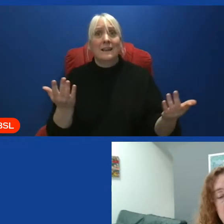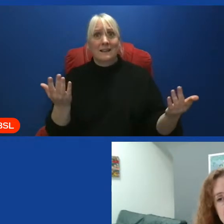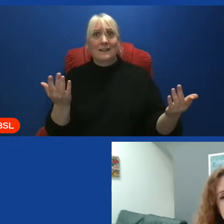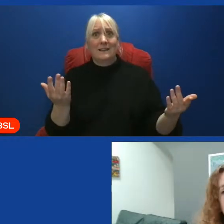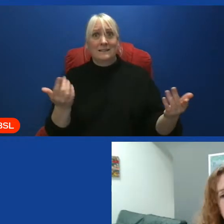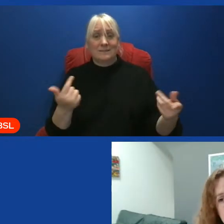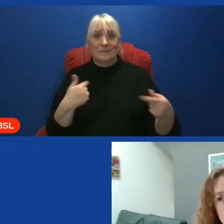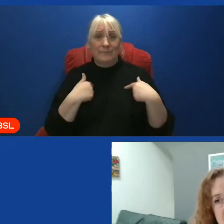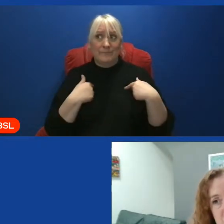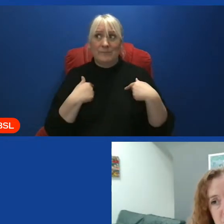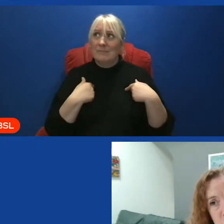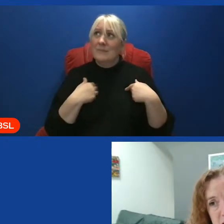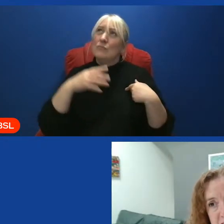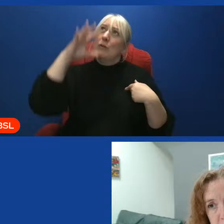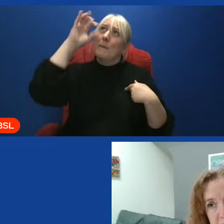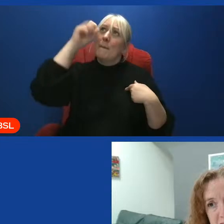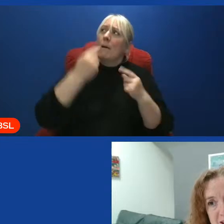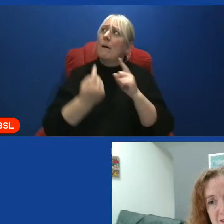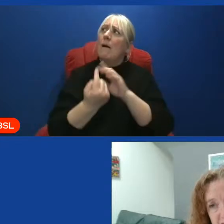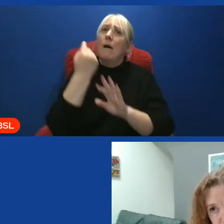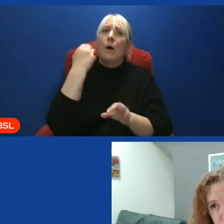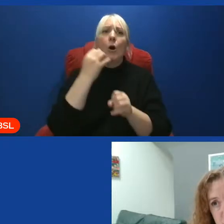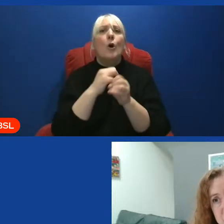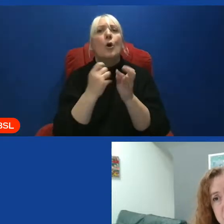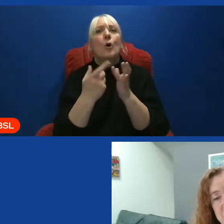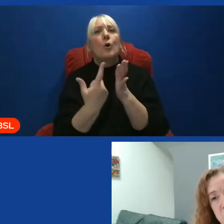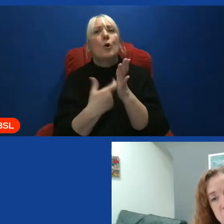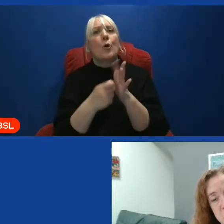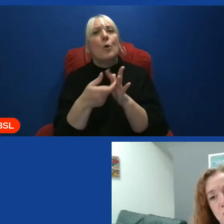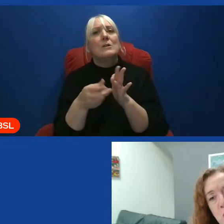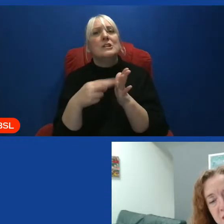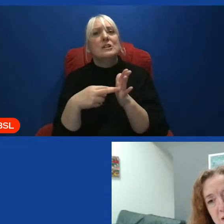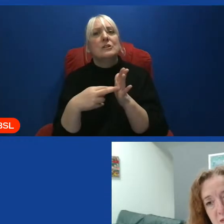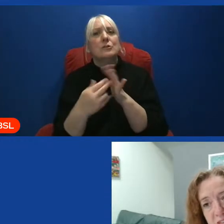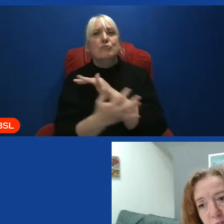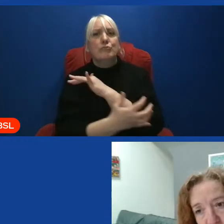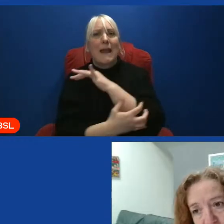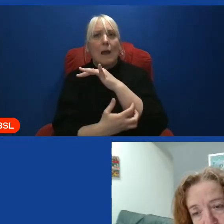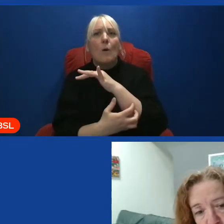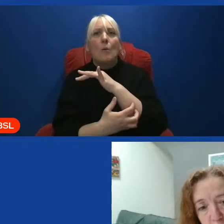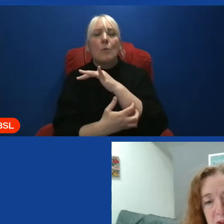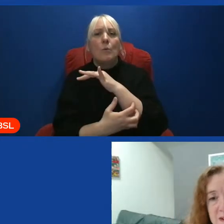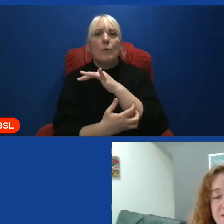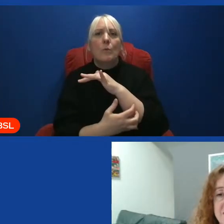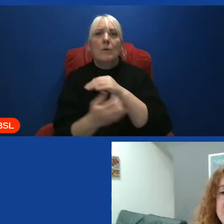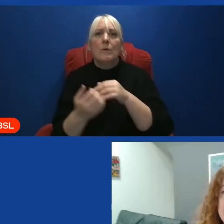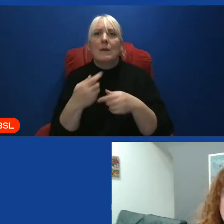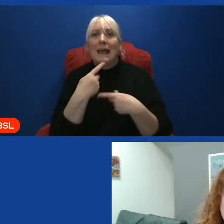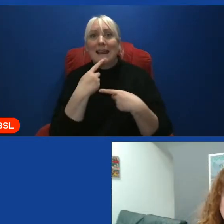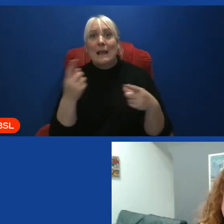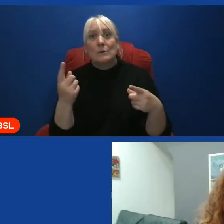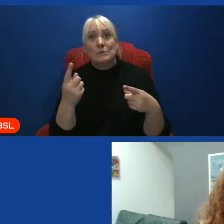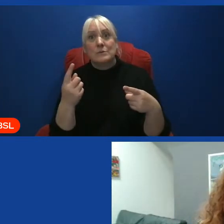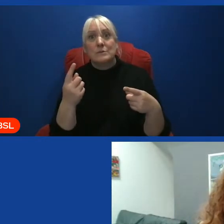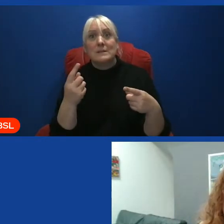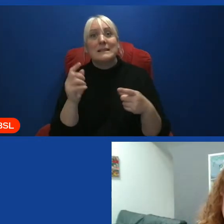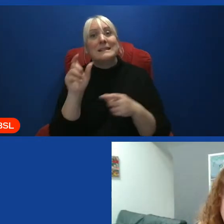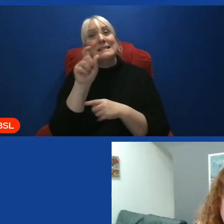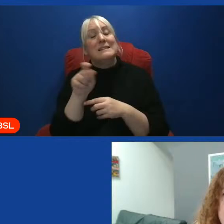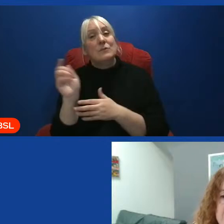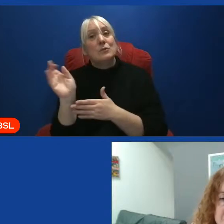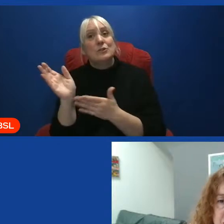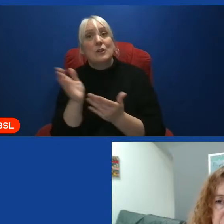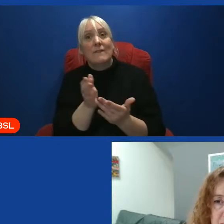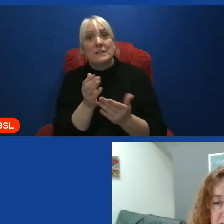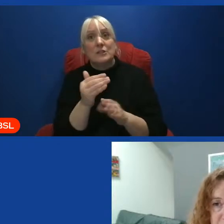I think back to Gordon Brown when he made his announcement around 104,000 civil service job cuts, and that all of